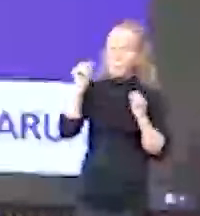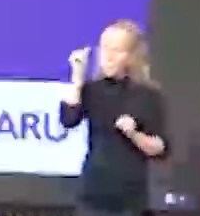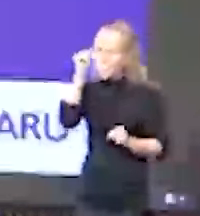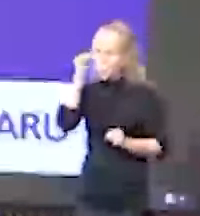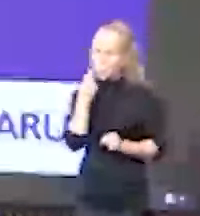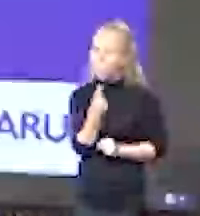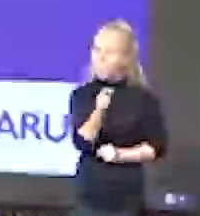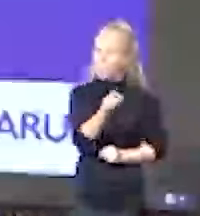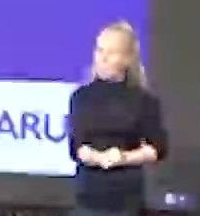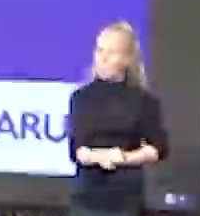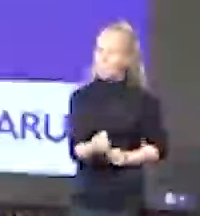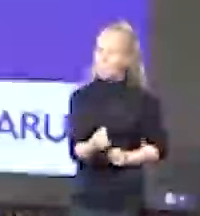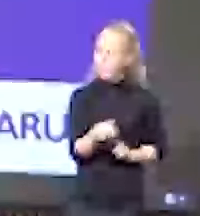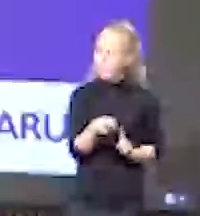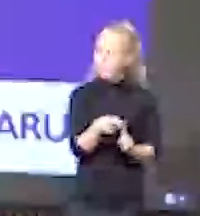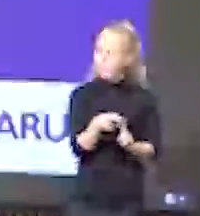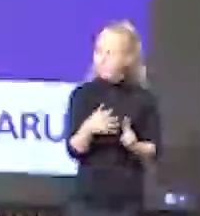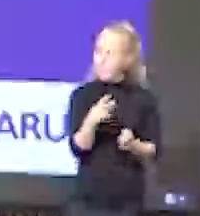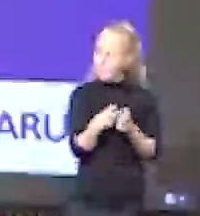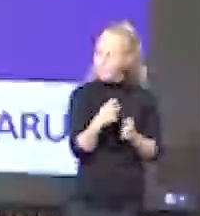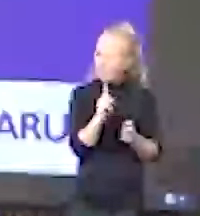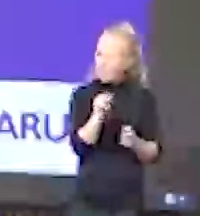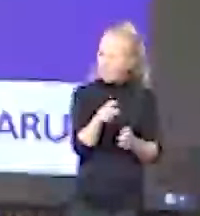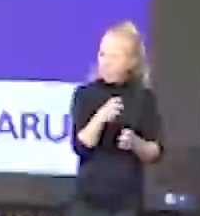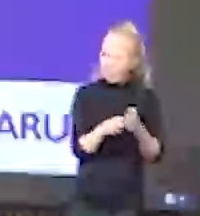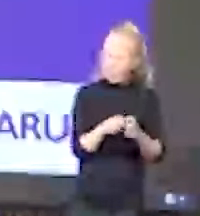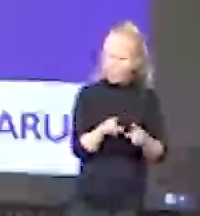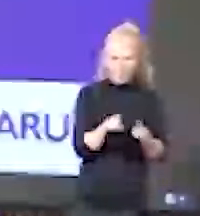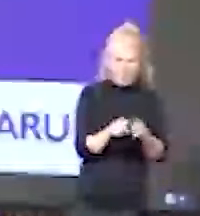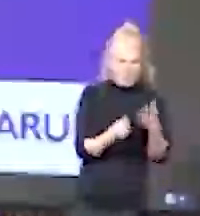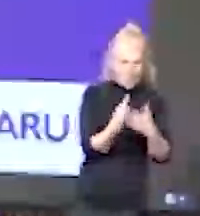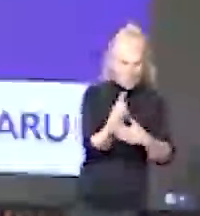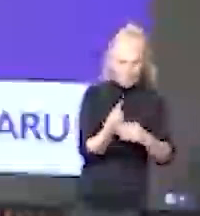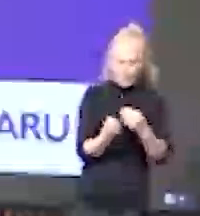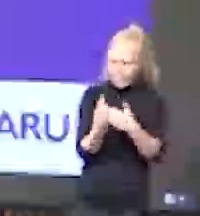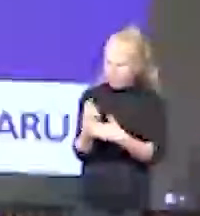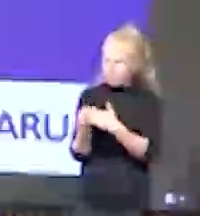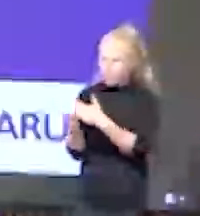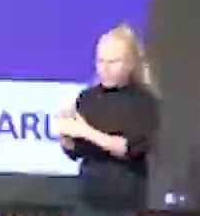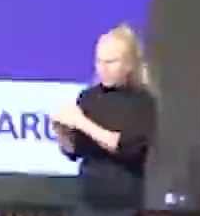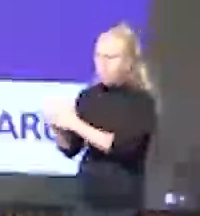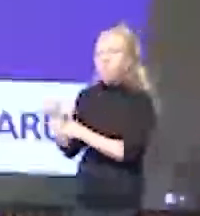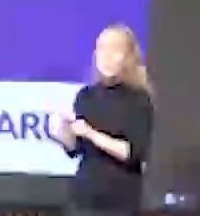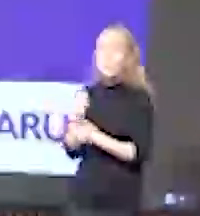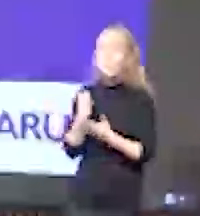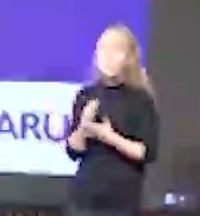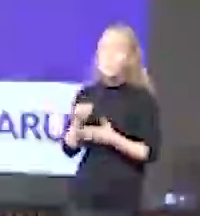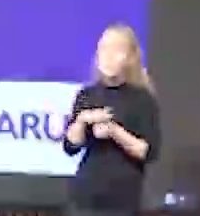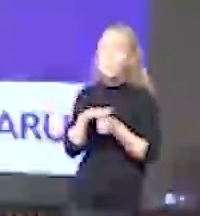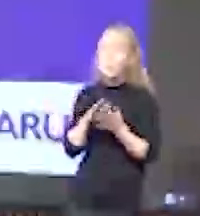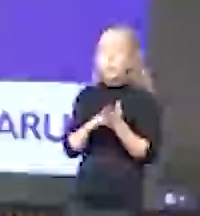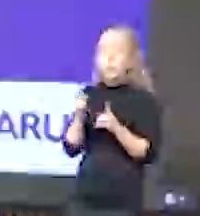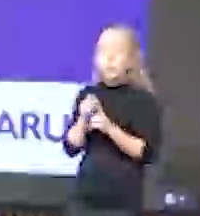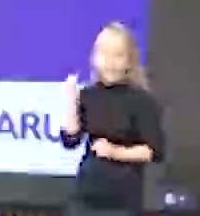experiencing a problem that clearly is happening to a whole lot of other people, making sure they're aware of it and asking them to raise